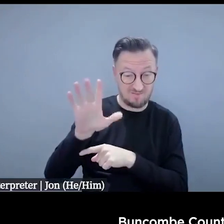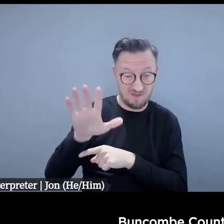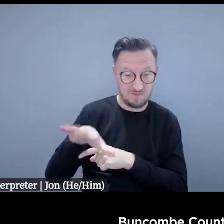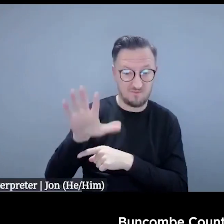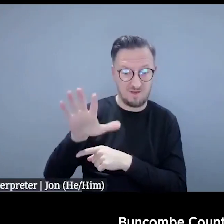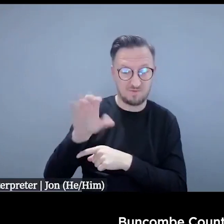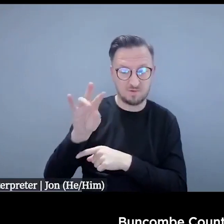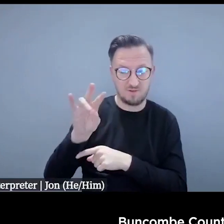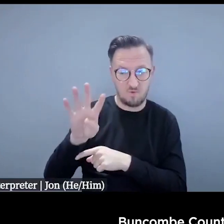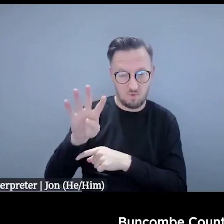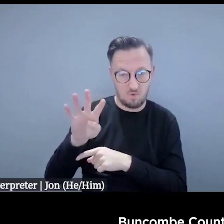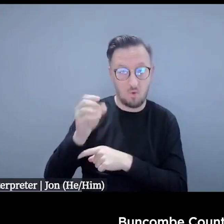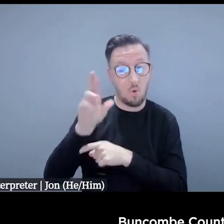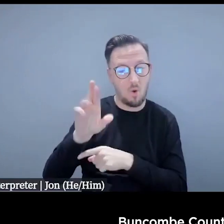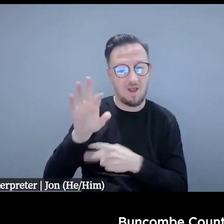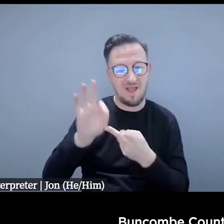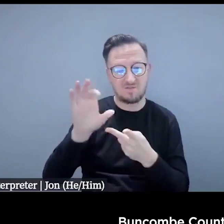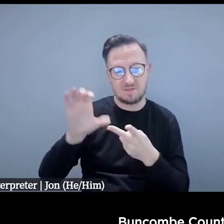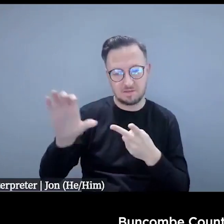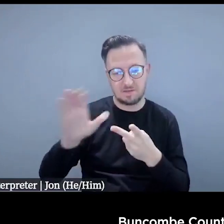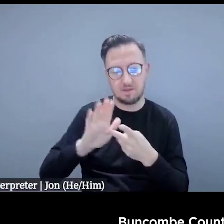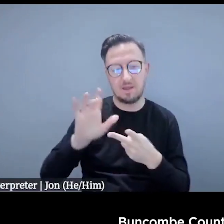828-585-5074 or FCC at